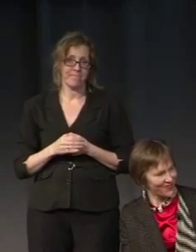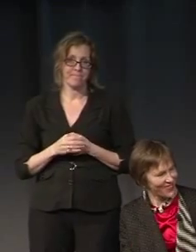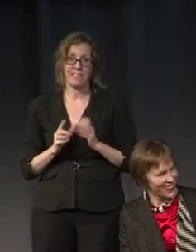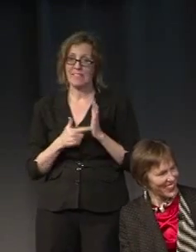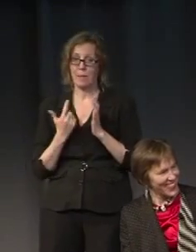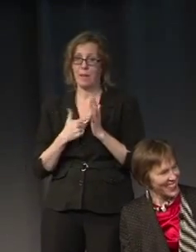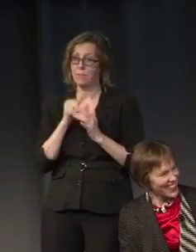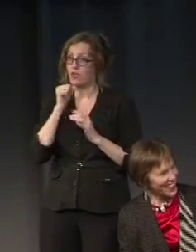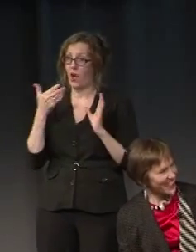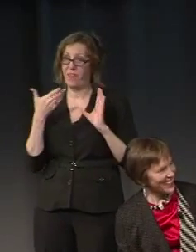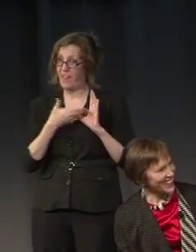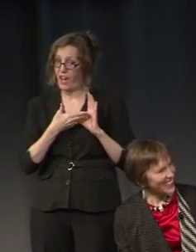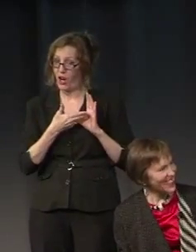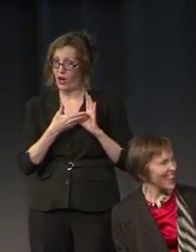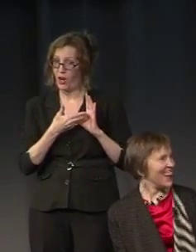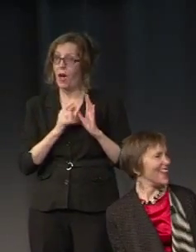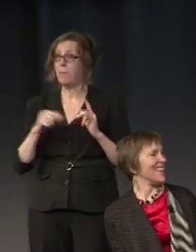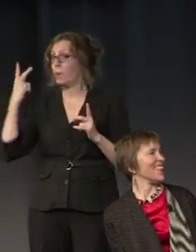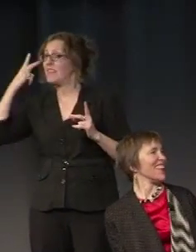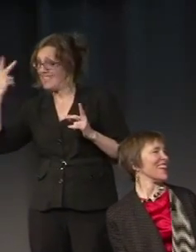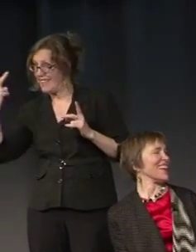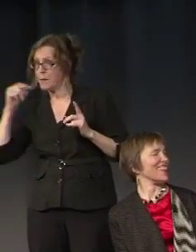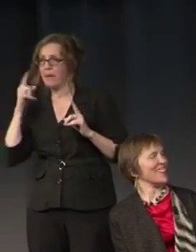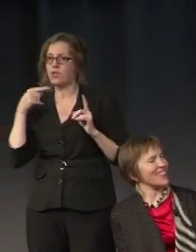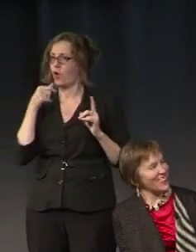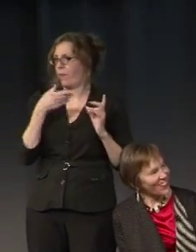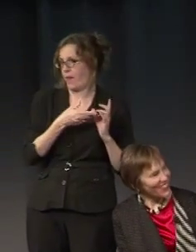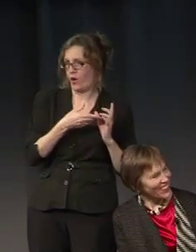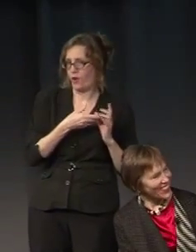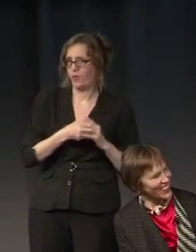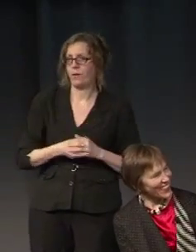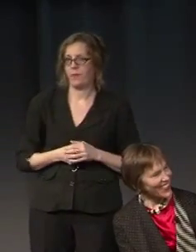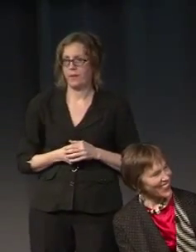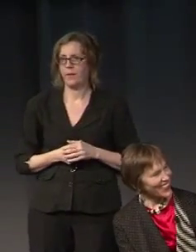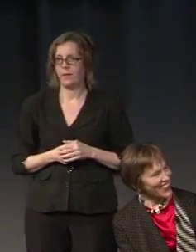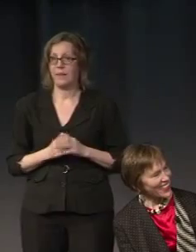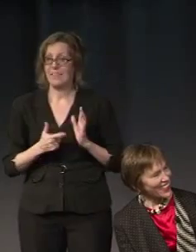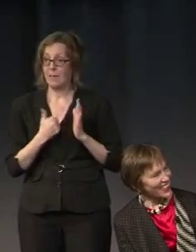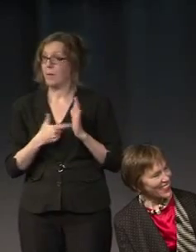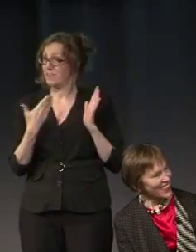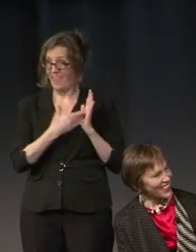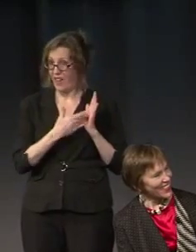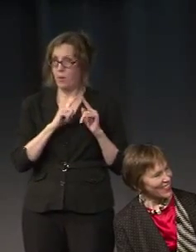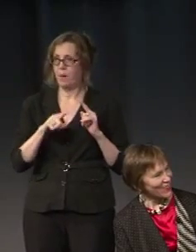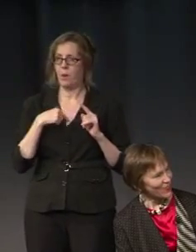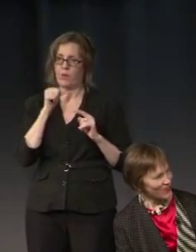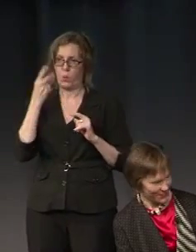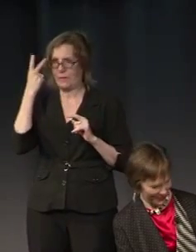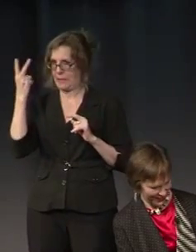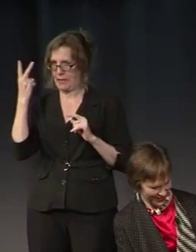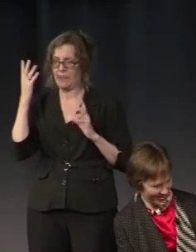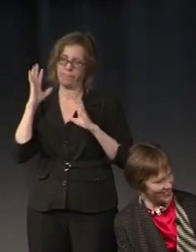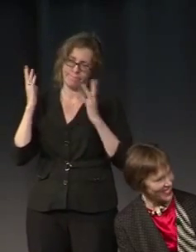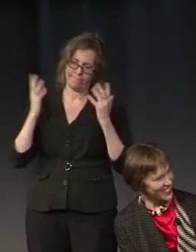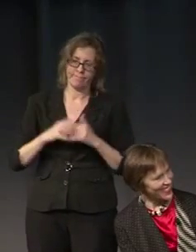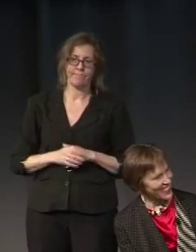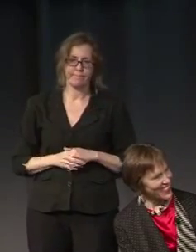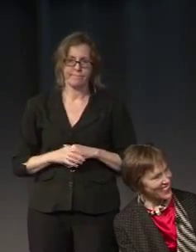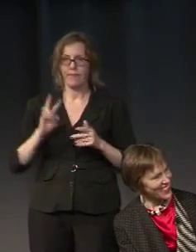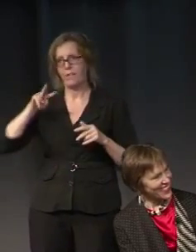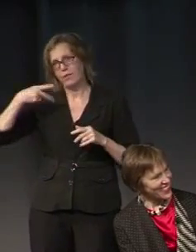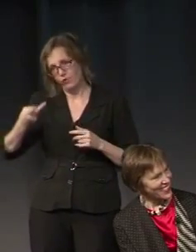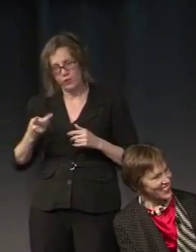take it, because she talked us through that example about your peripheral vision. I can't answer that.